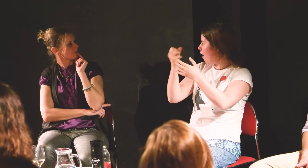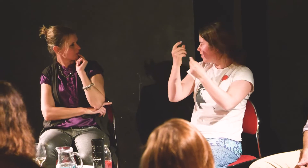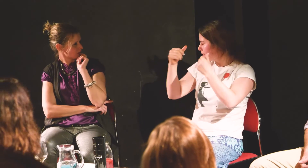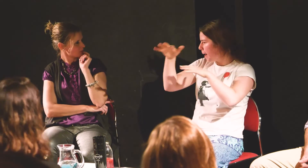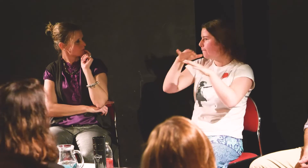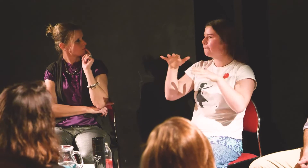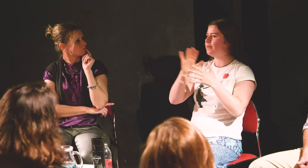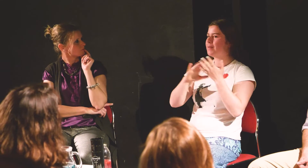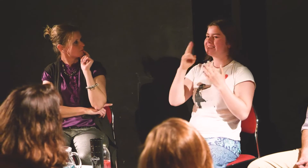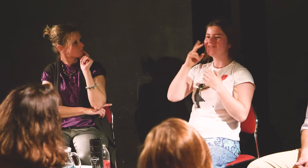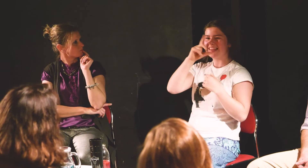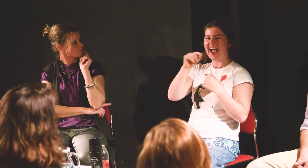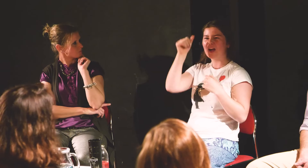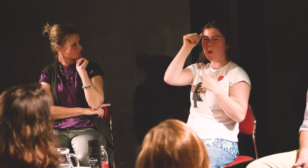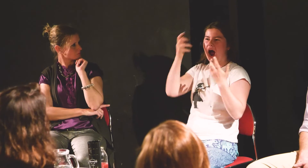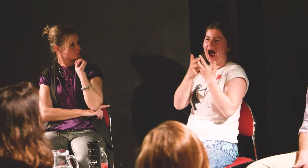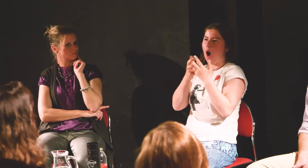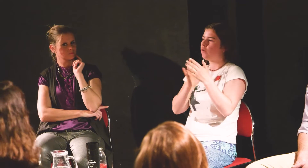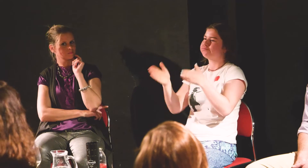So I think that in the workplace, it's the same. You